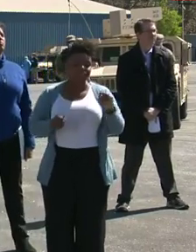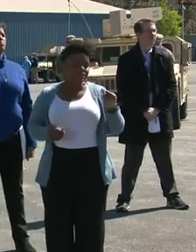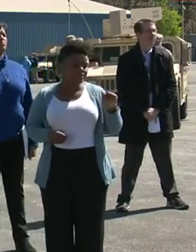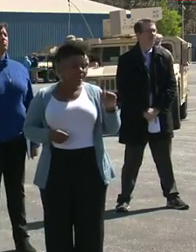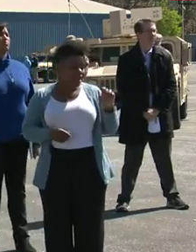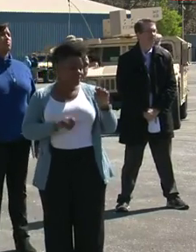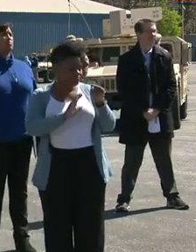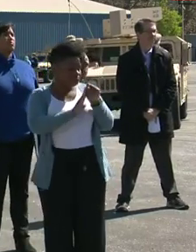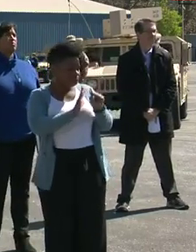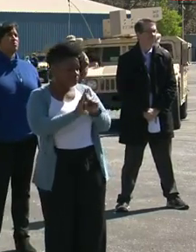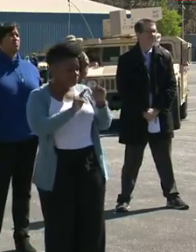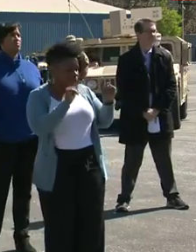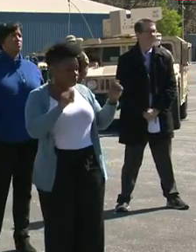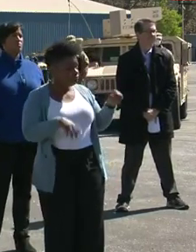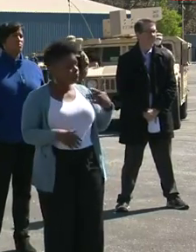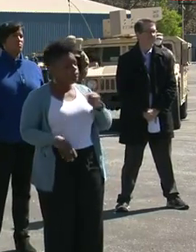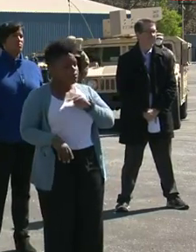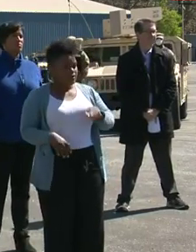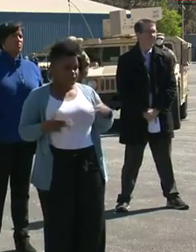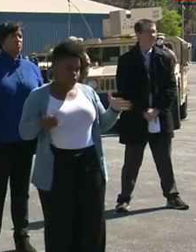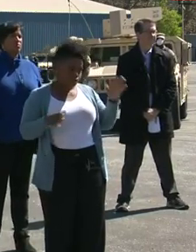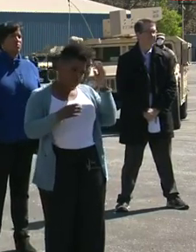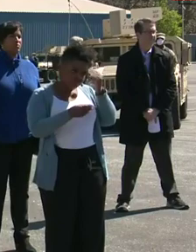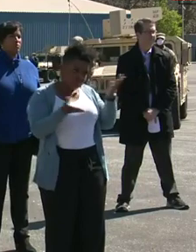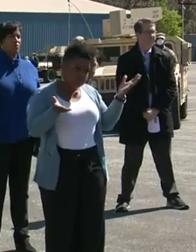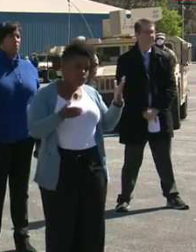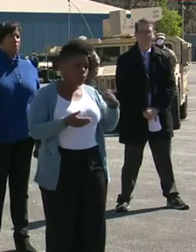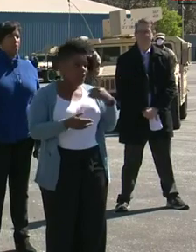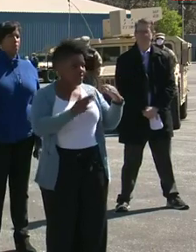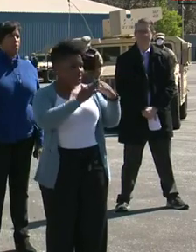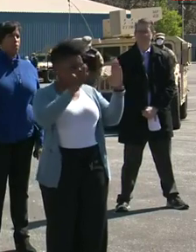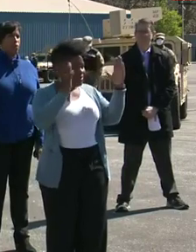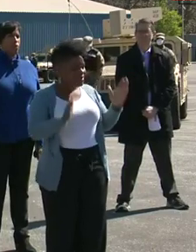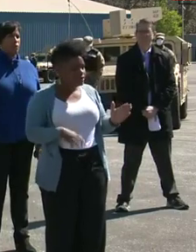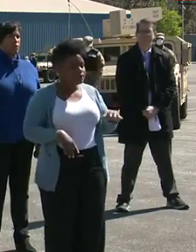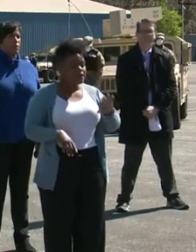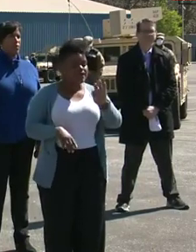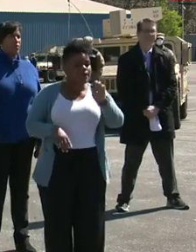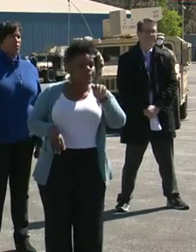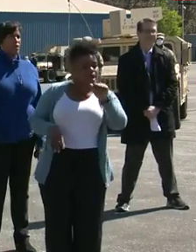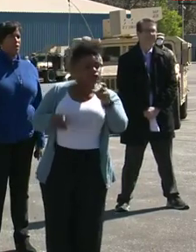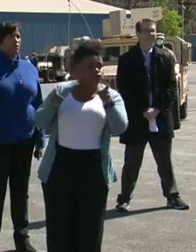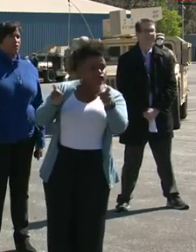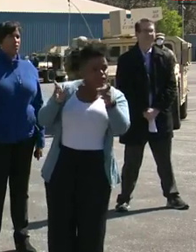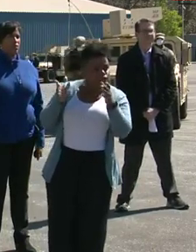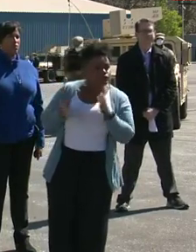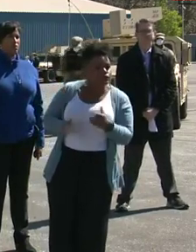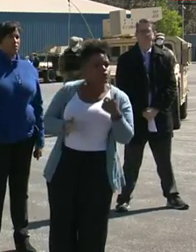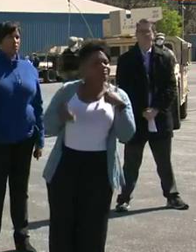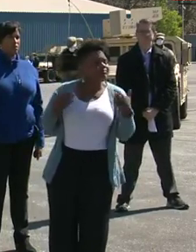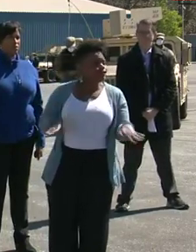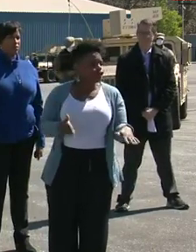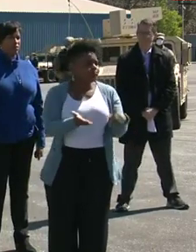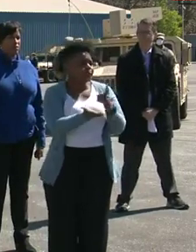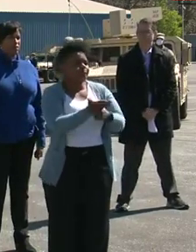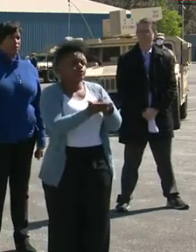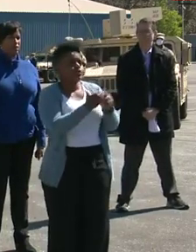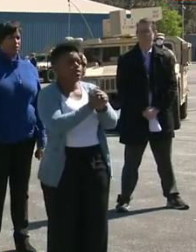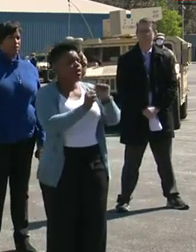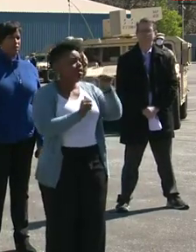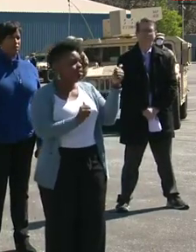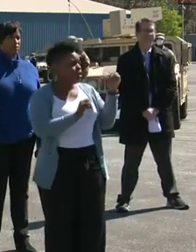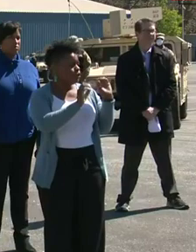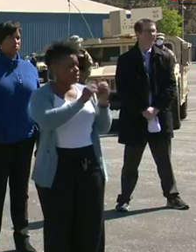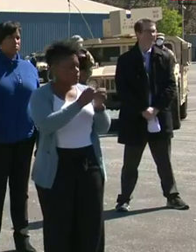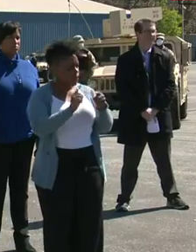to the White House, to the FEMA director, and we've had conversations with ASPR as well about our concerns as being